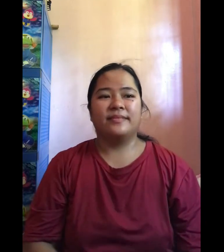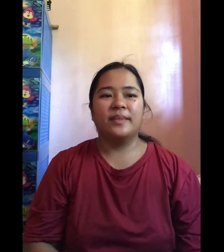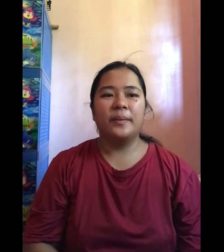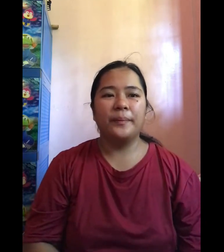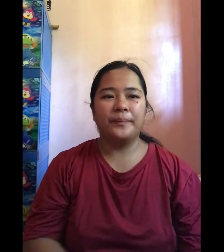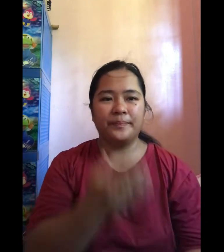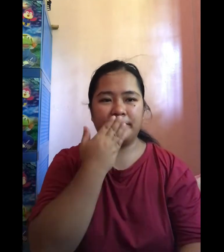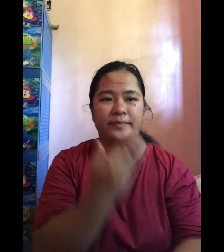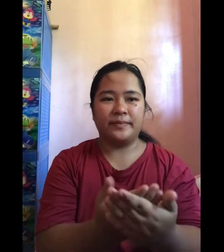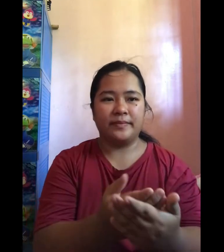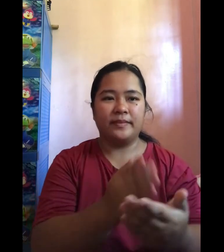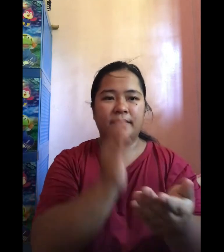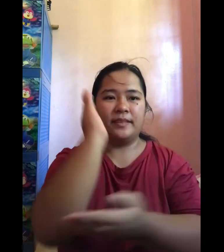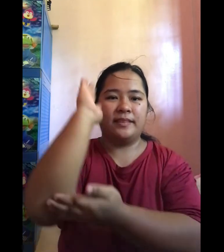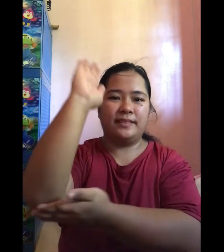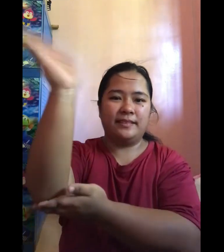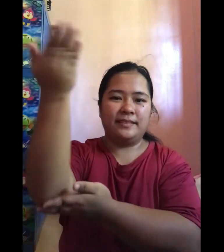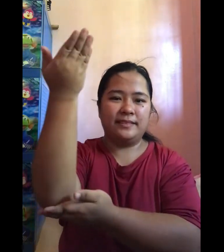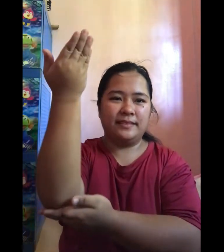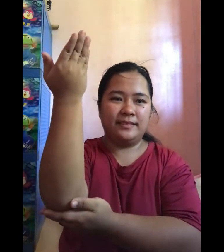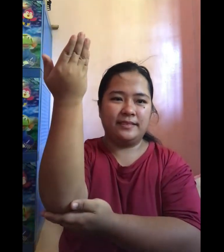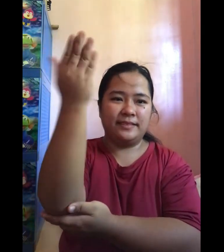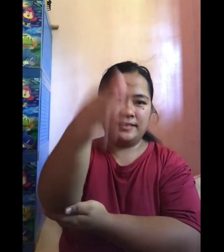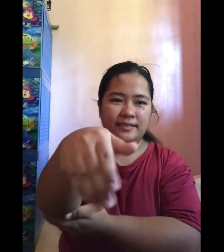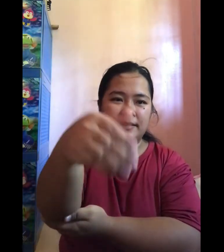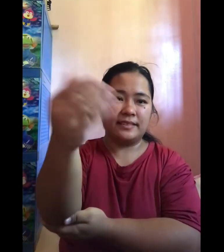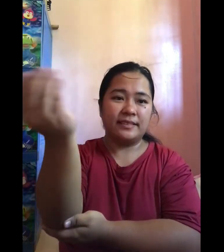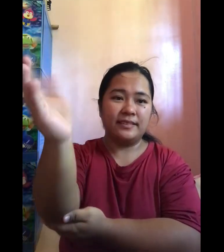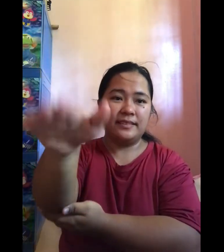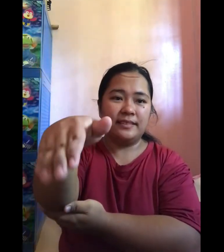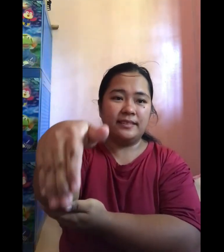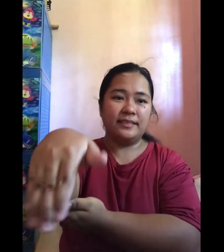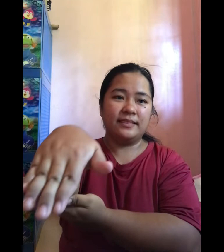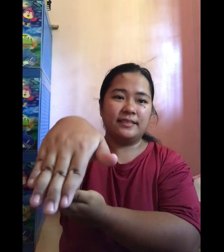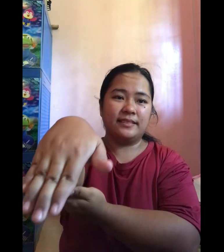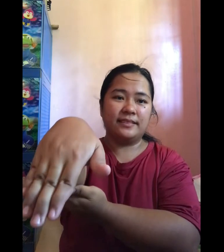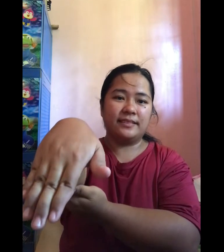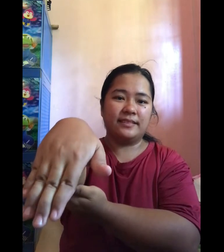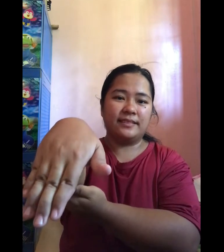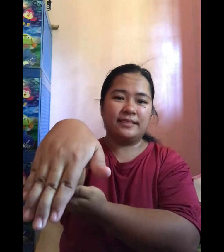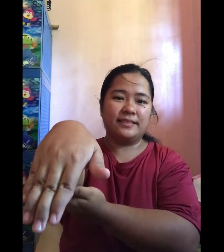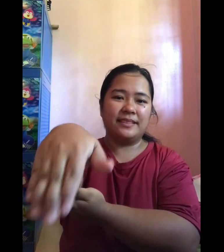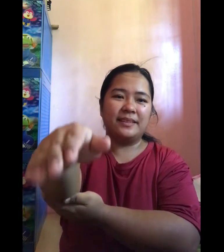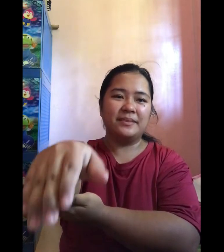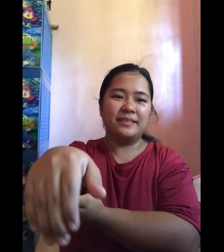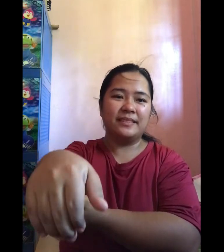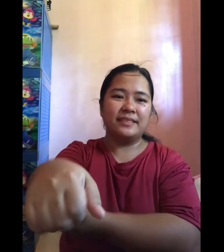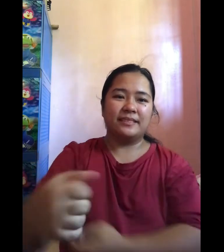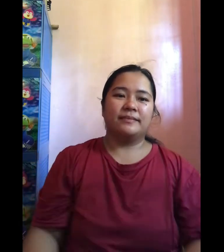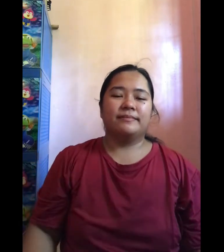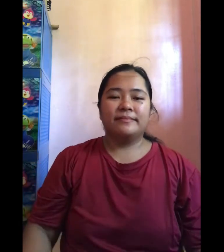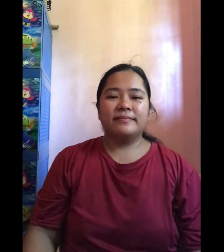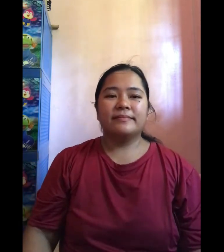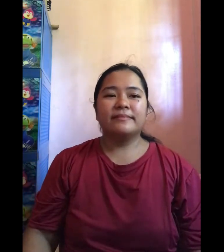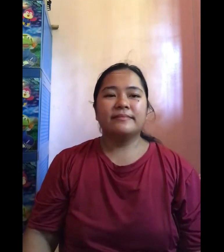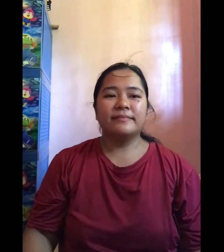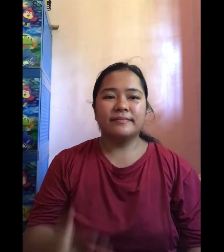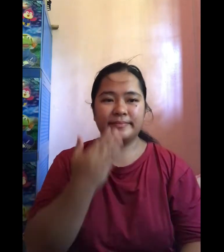is good afternoon because the sun kind of sets in the afternoon. And good evening or good night is